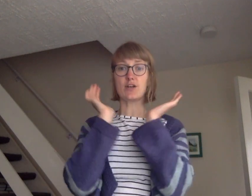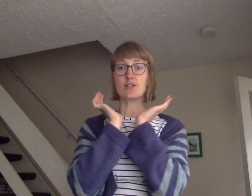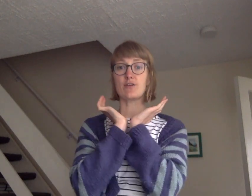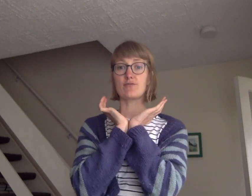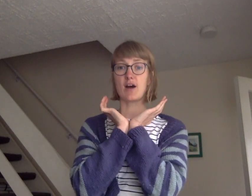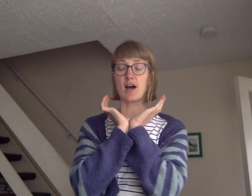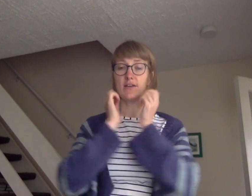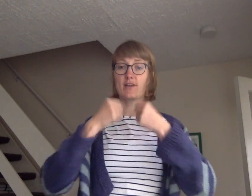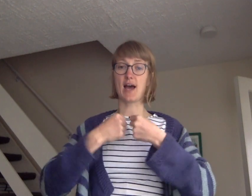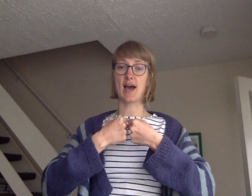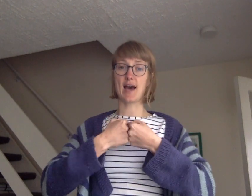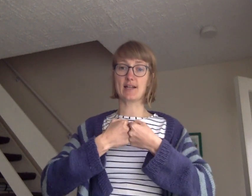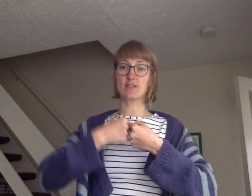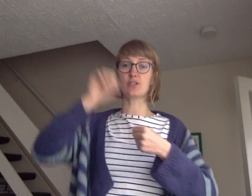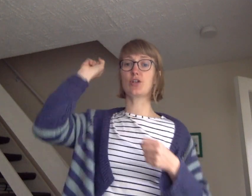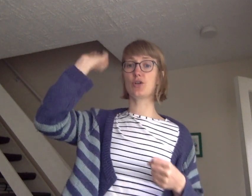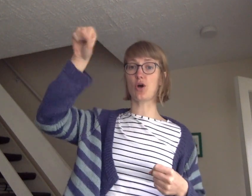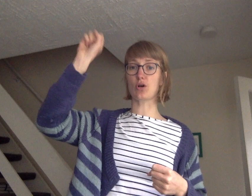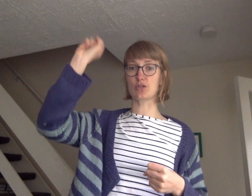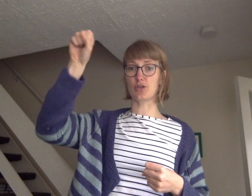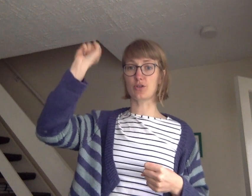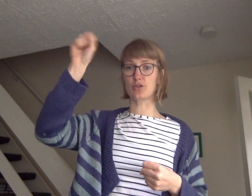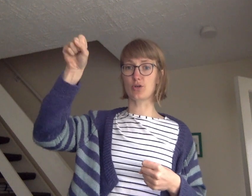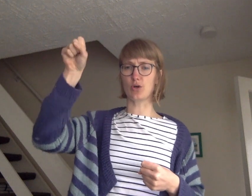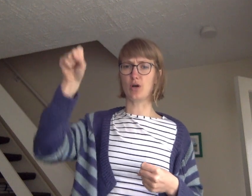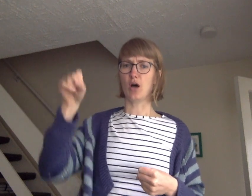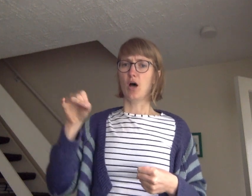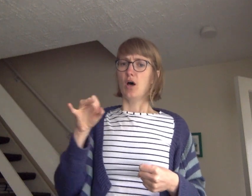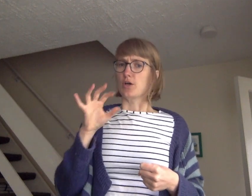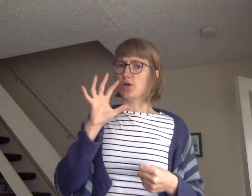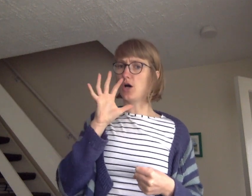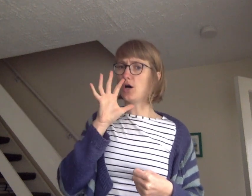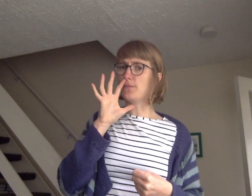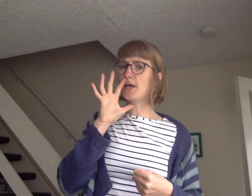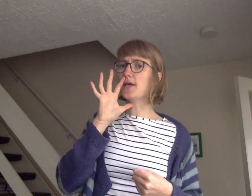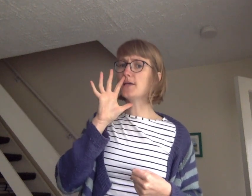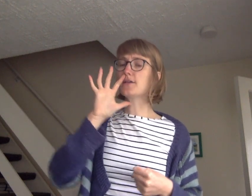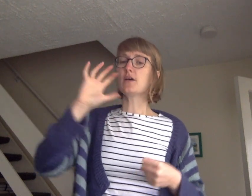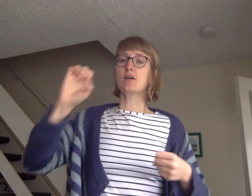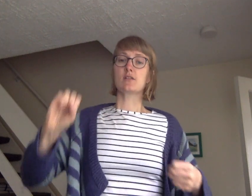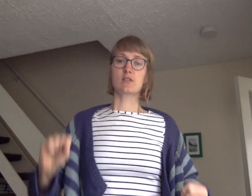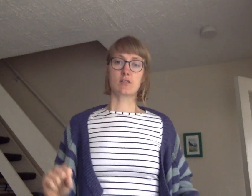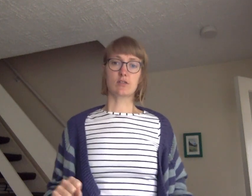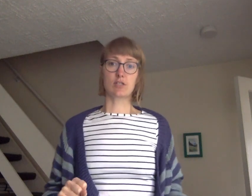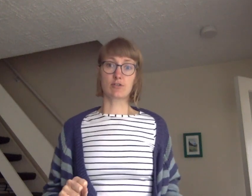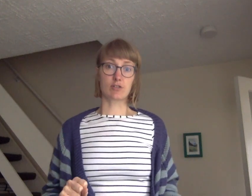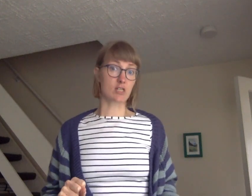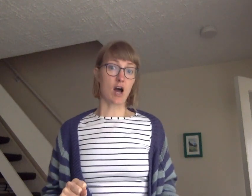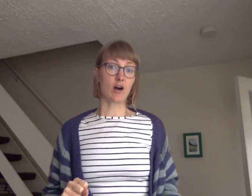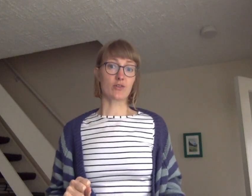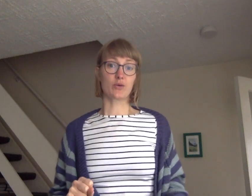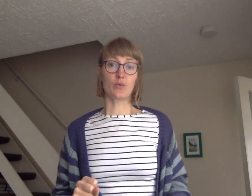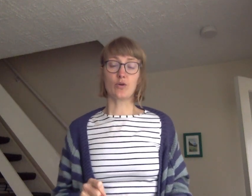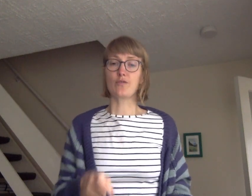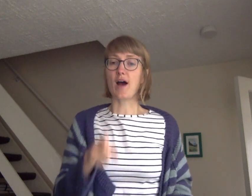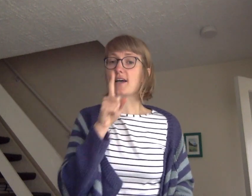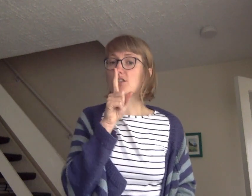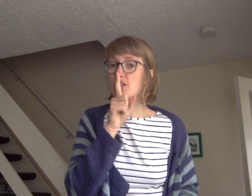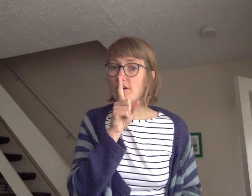Hood arrived and knocked on the door. "Come in," snarled the wolf as